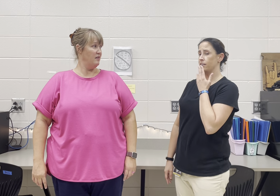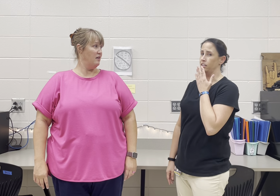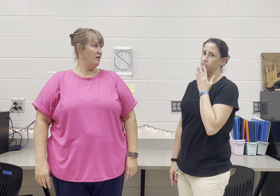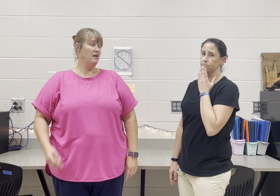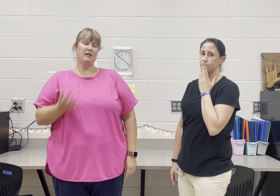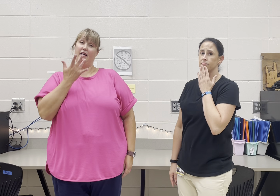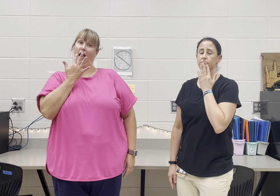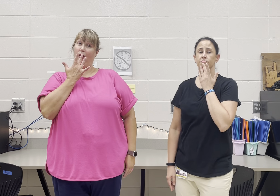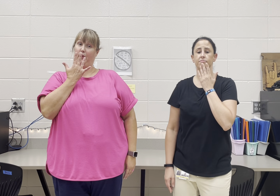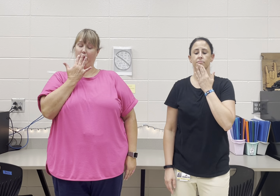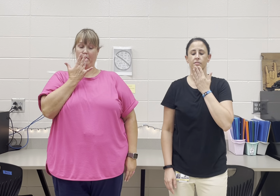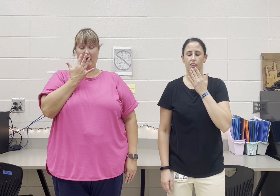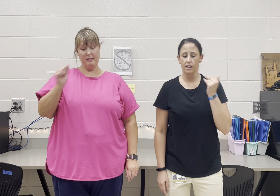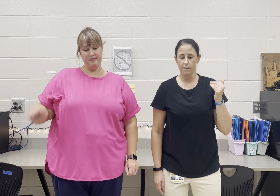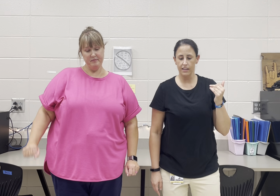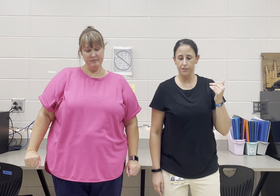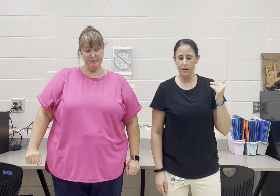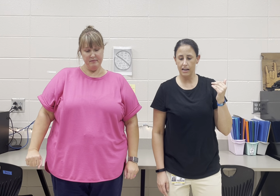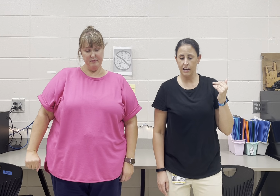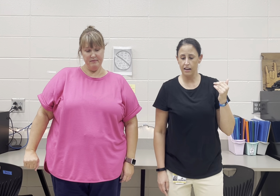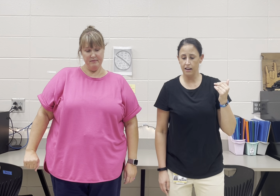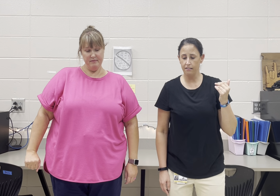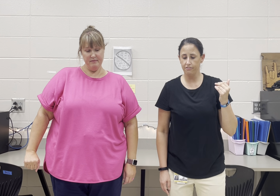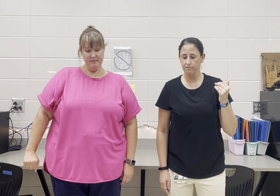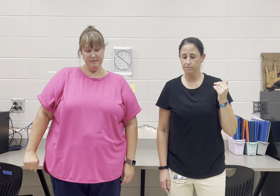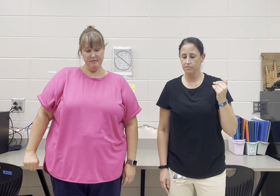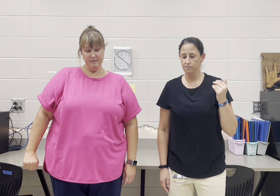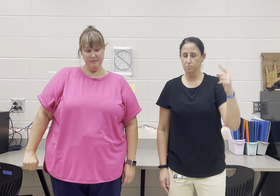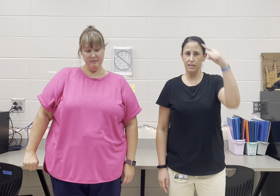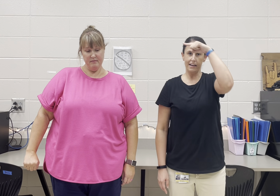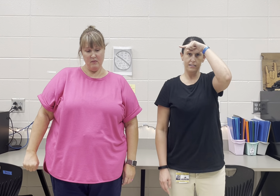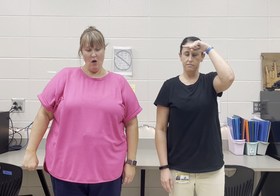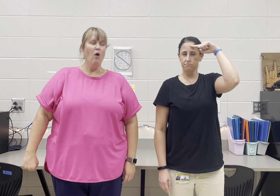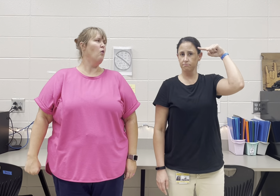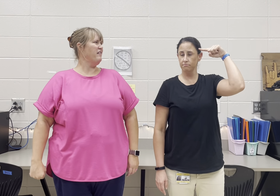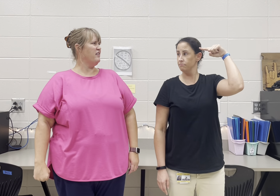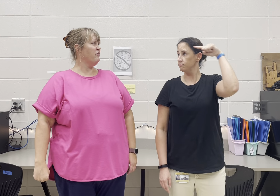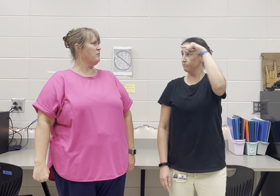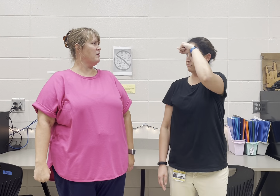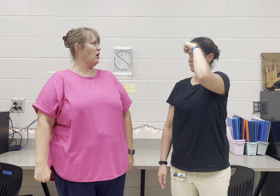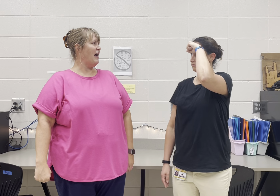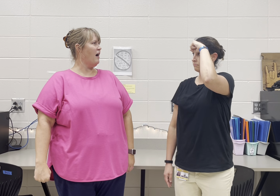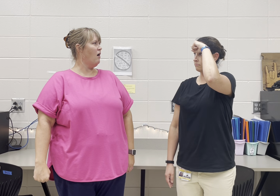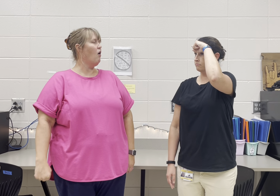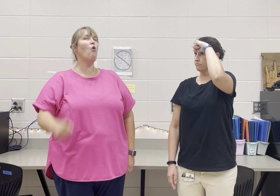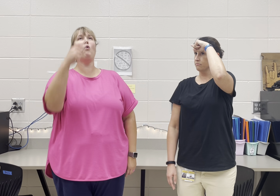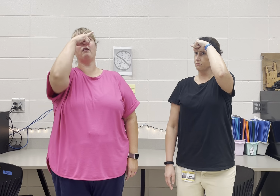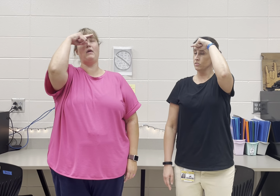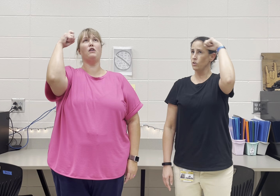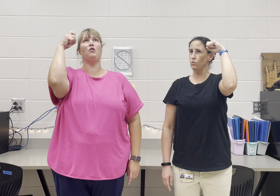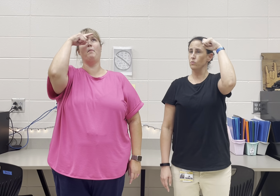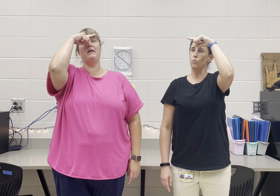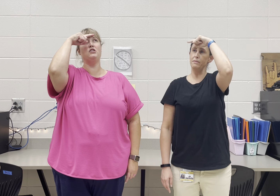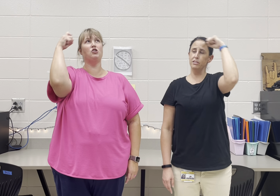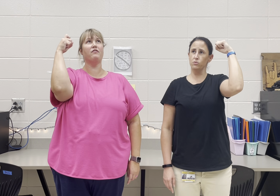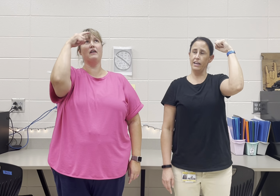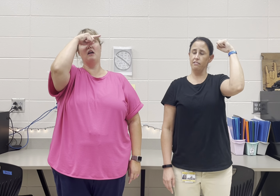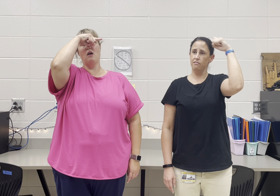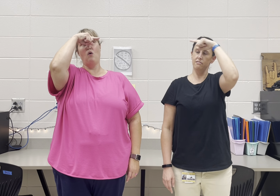color. Then you have black. Oh, that's different from summer how? Oh, that's right. You Oh, don't bend wipe the your- sweat.